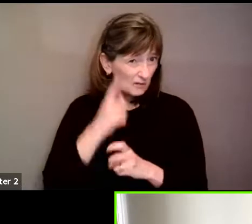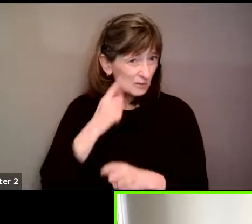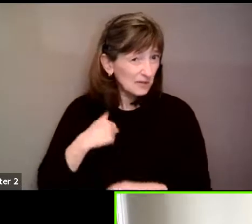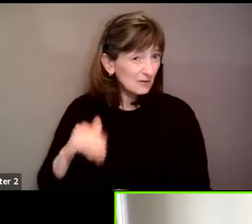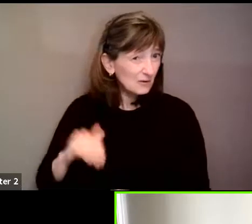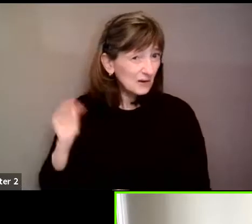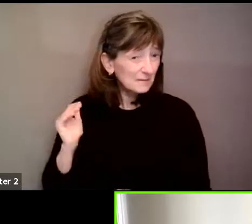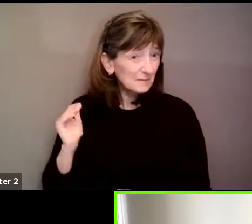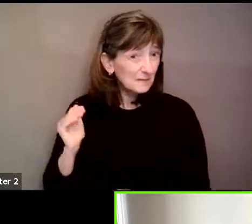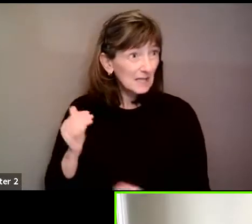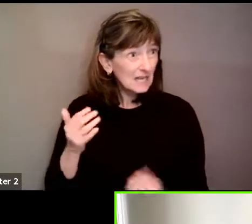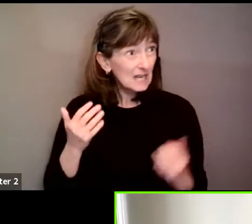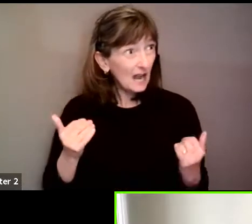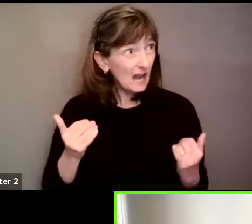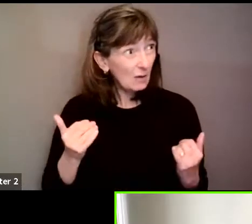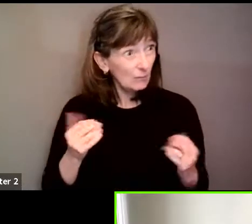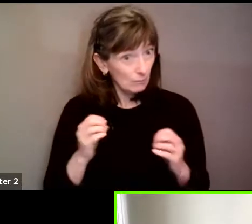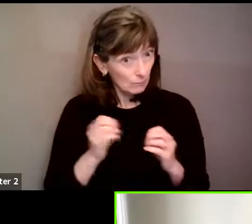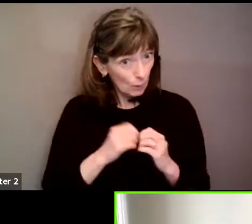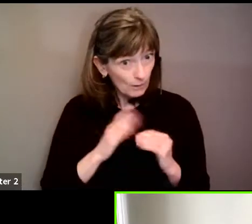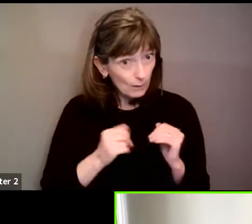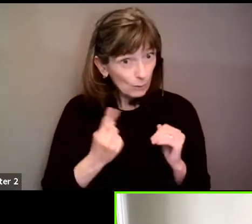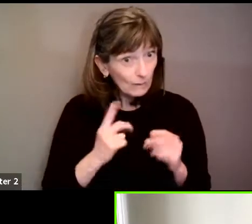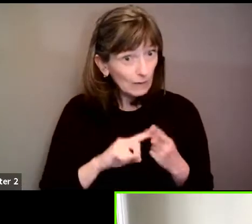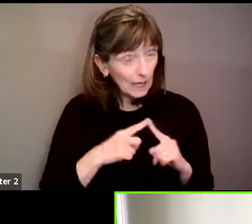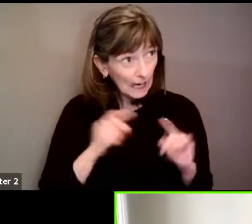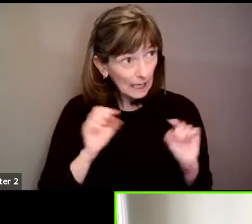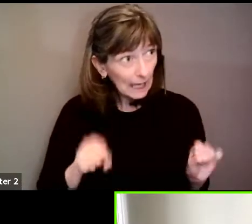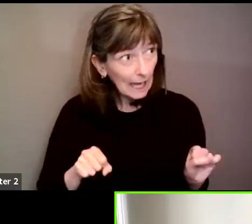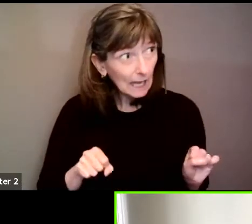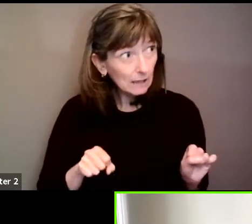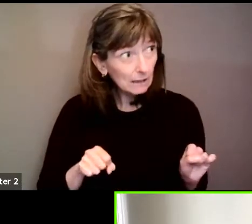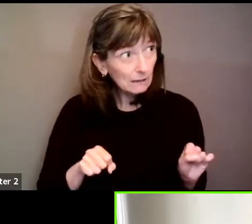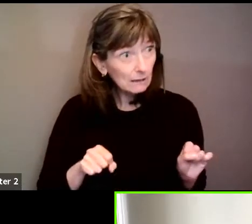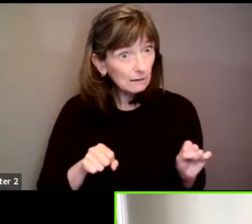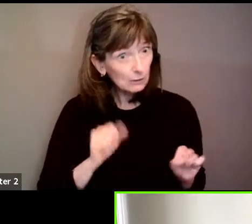me. And that, you know, more than one person can care about me at one time.